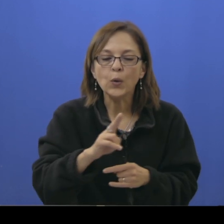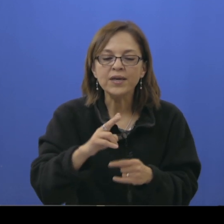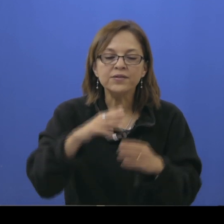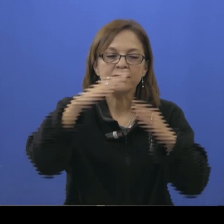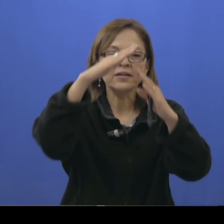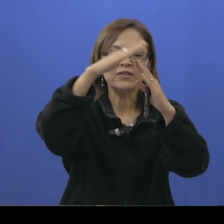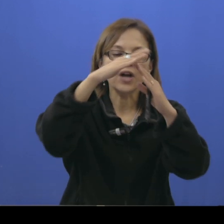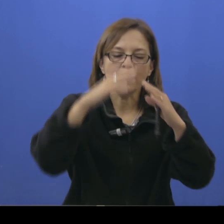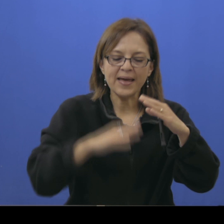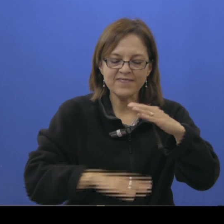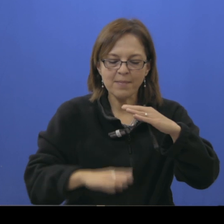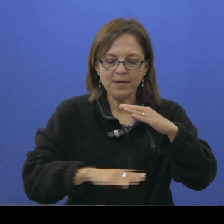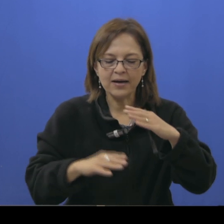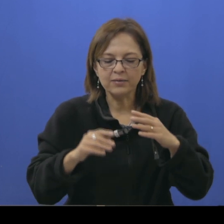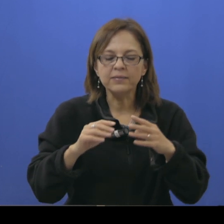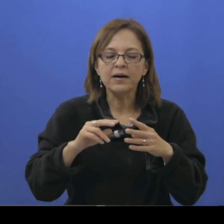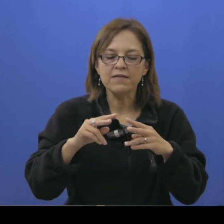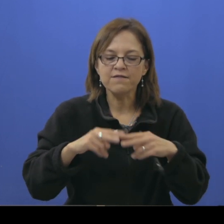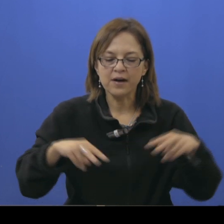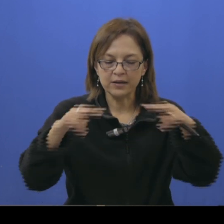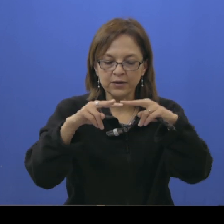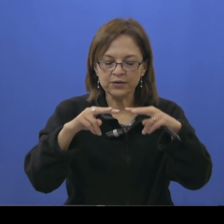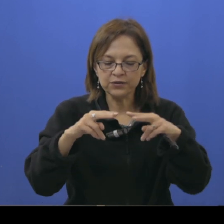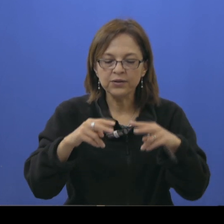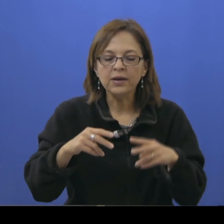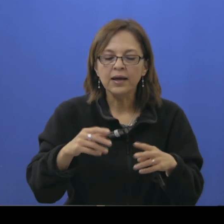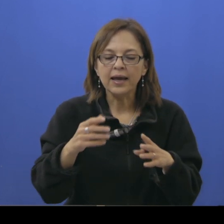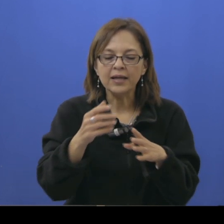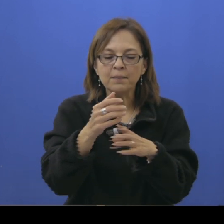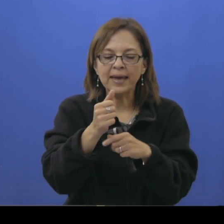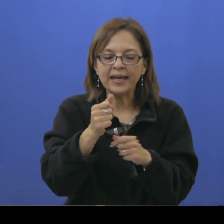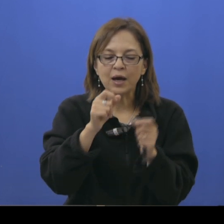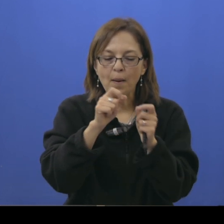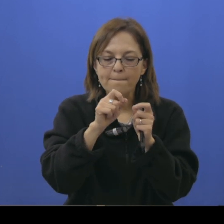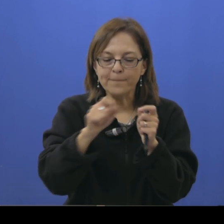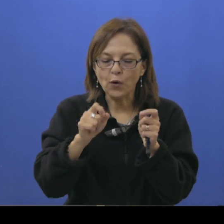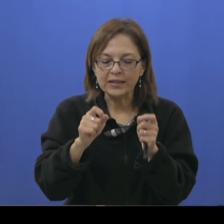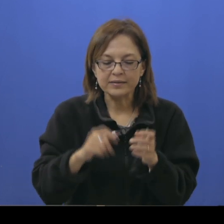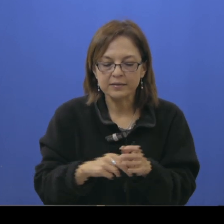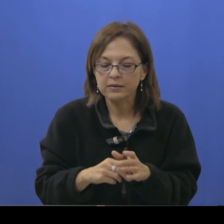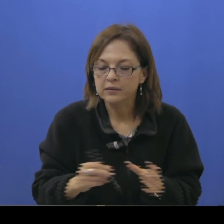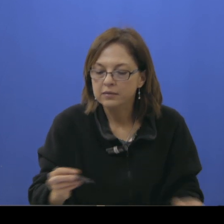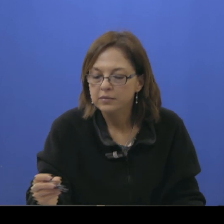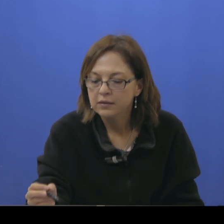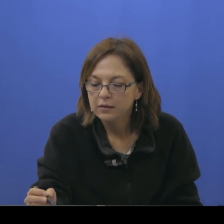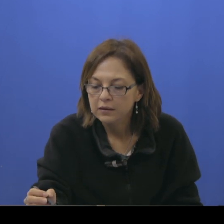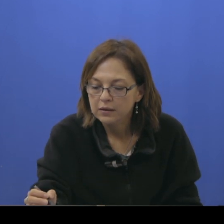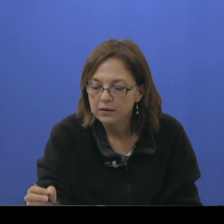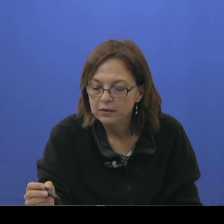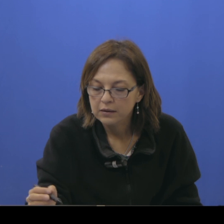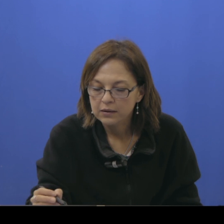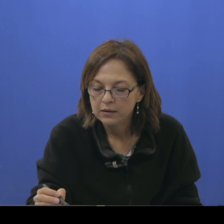Now we use the top and the bottom values and make points.